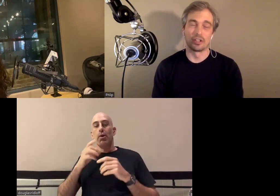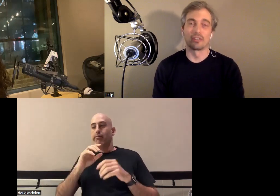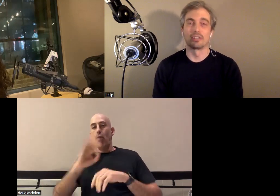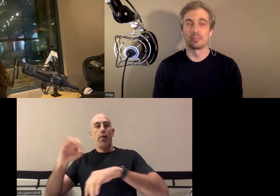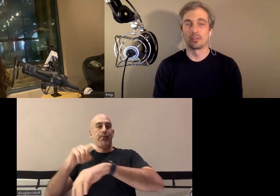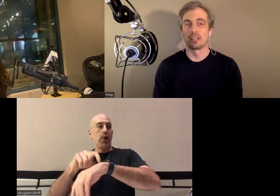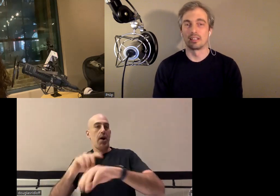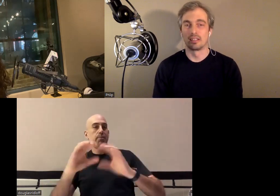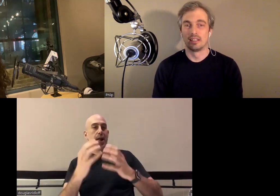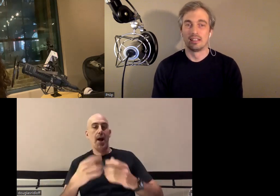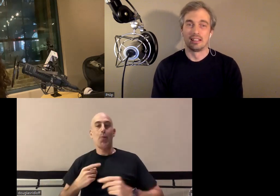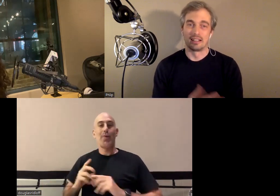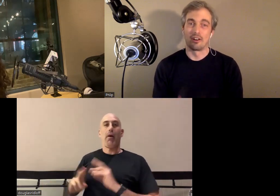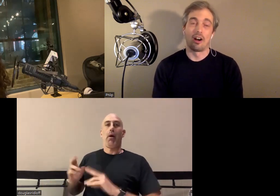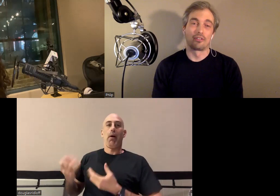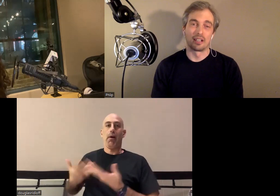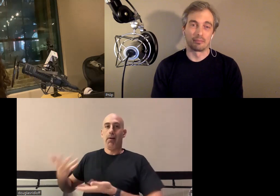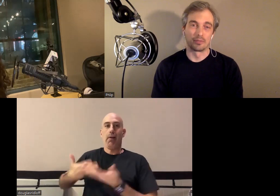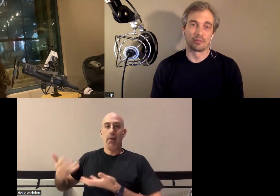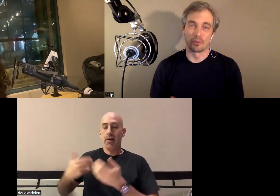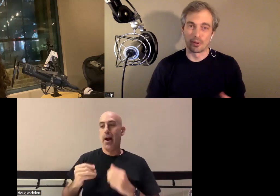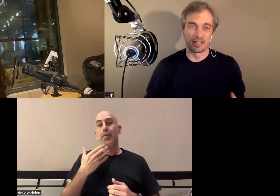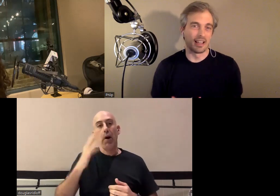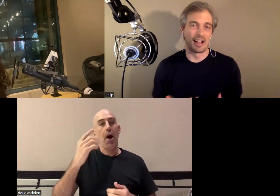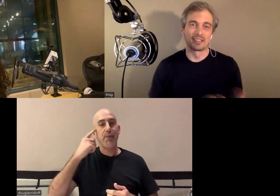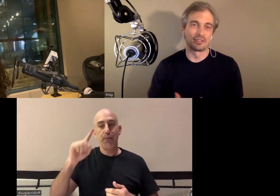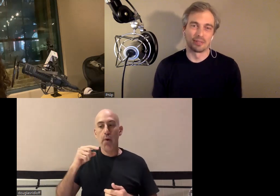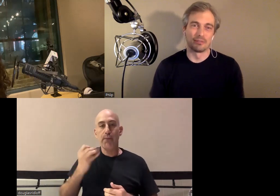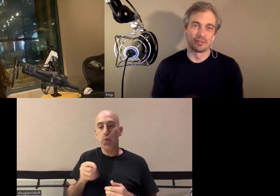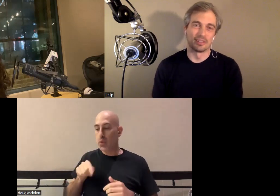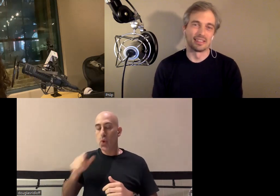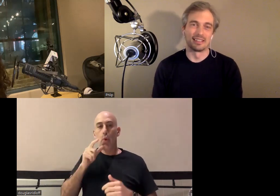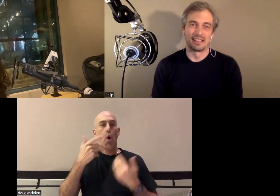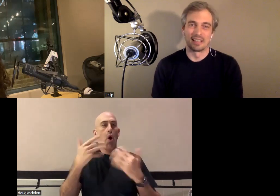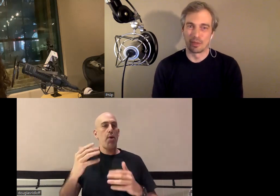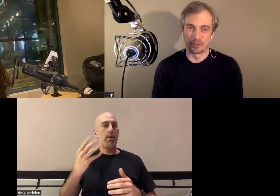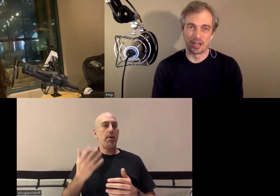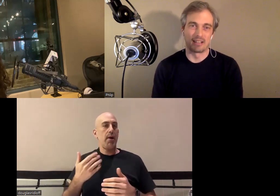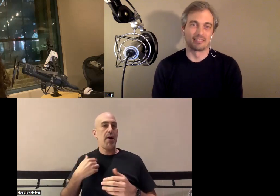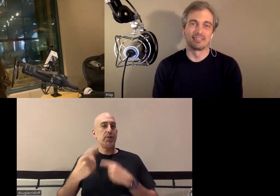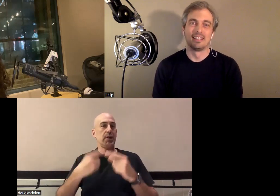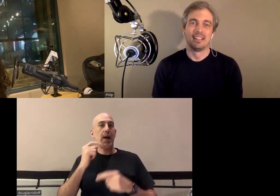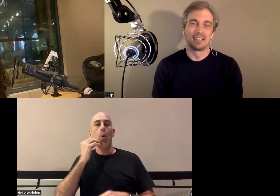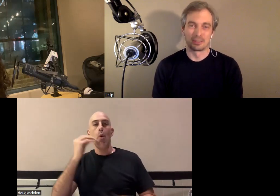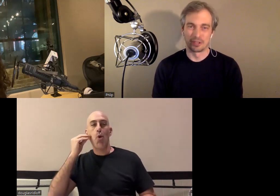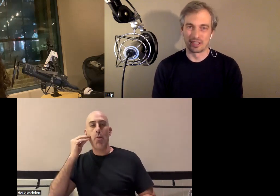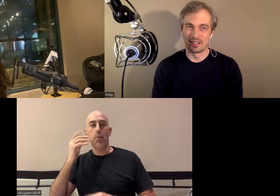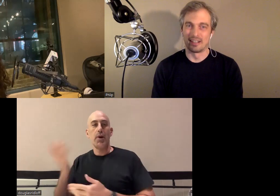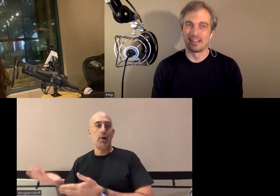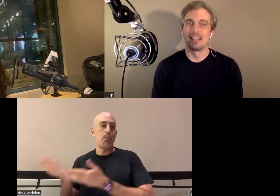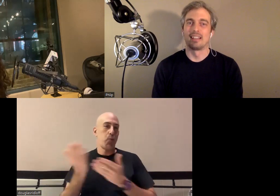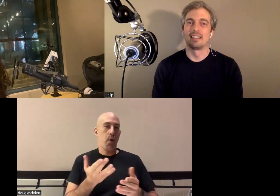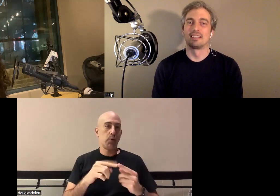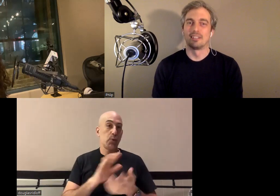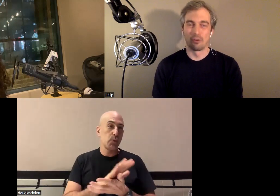sign with each other to communicate in our off time. So when we weren't in class, we would that's how we would chat and talk to each